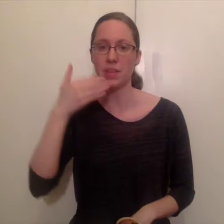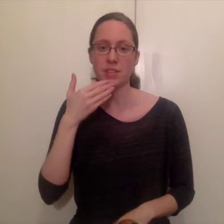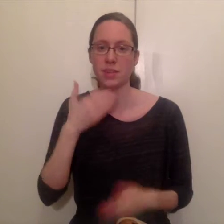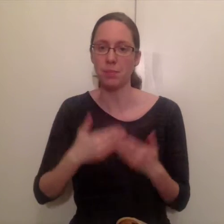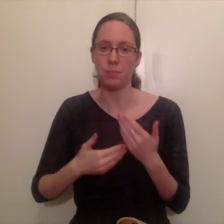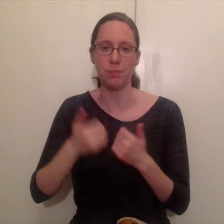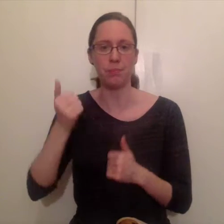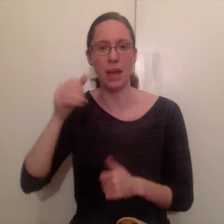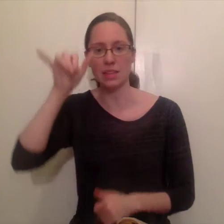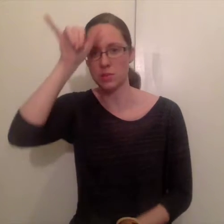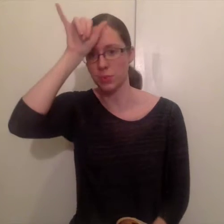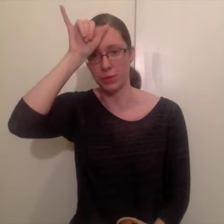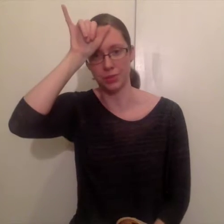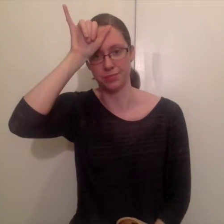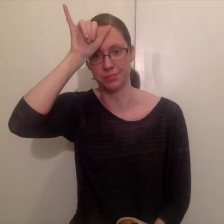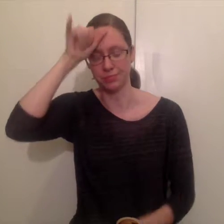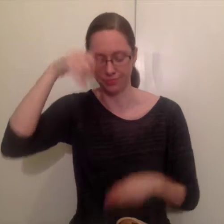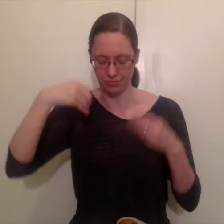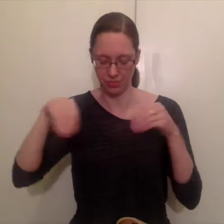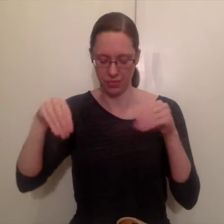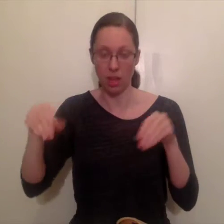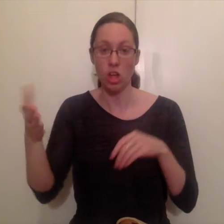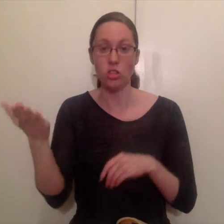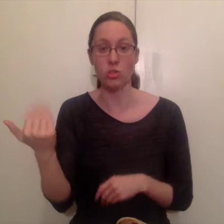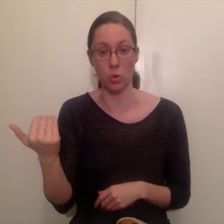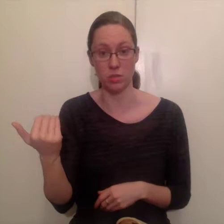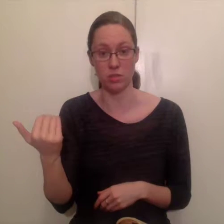Papa's best bull. Sold.